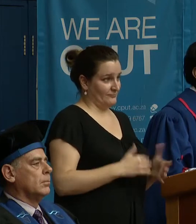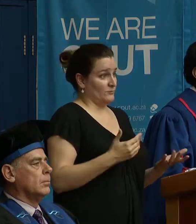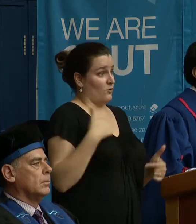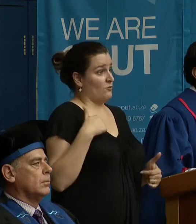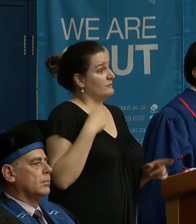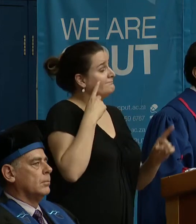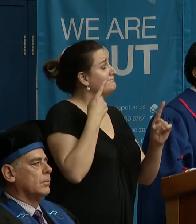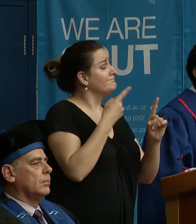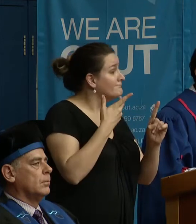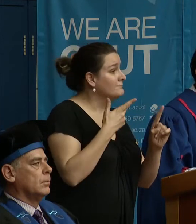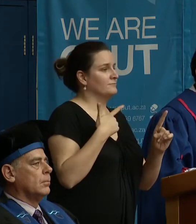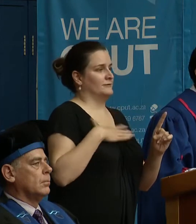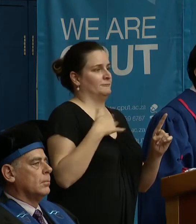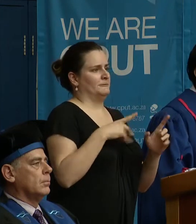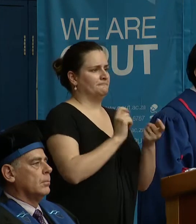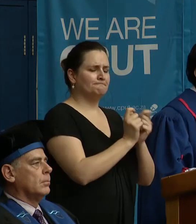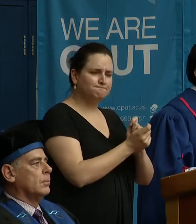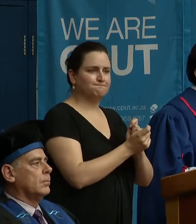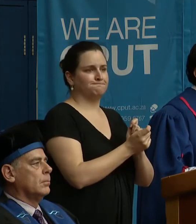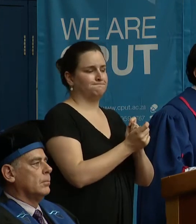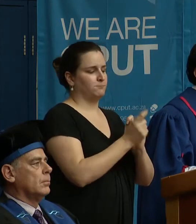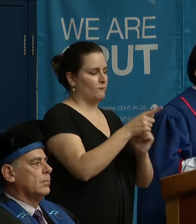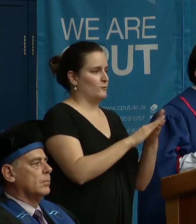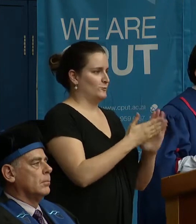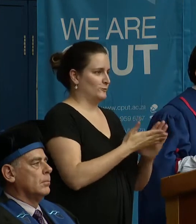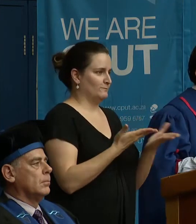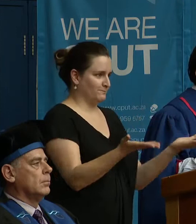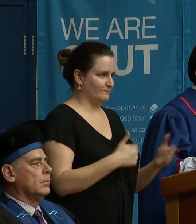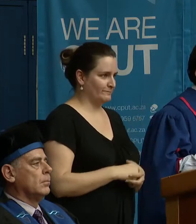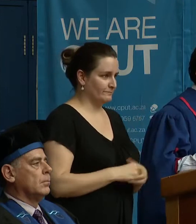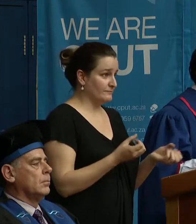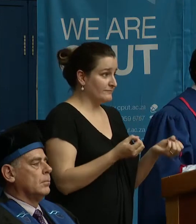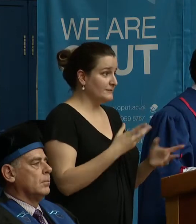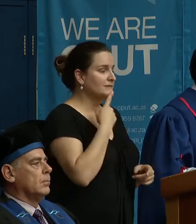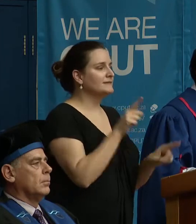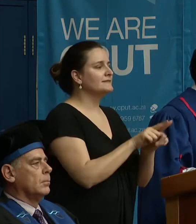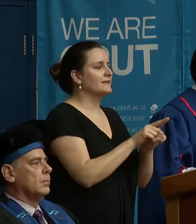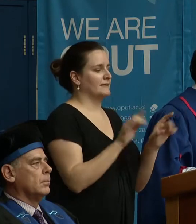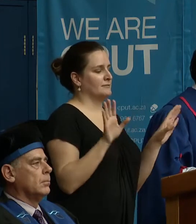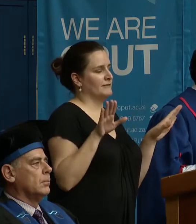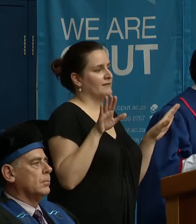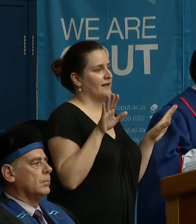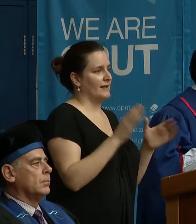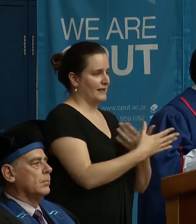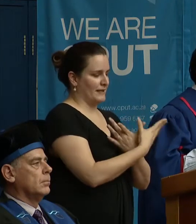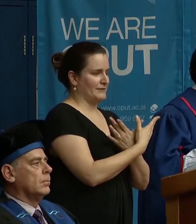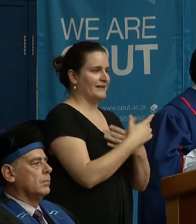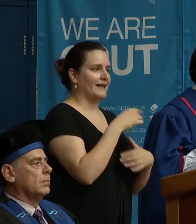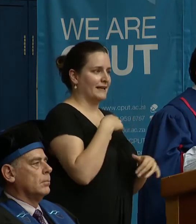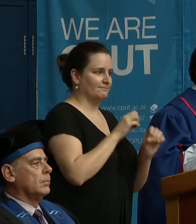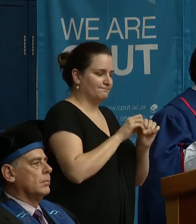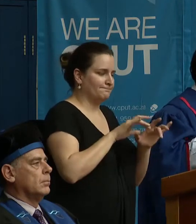have a profound effect on the society in which we operate. Some people call this the butterfly effect also. But it's important to